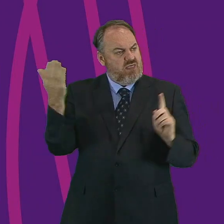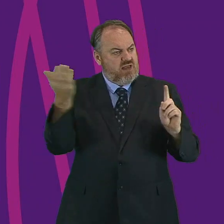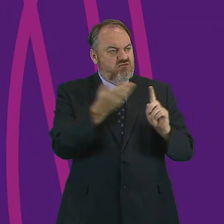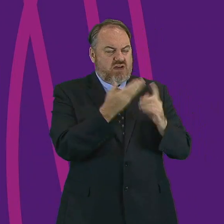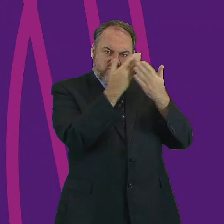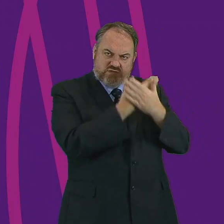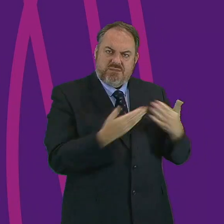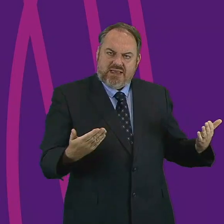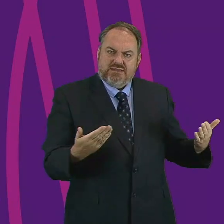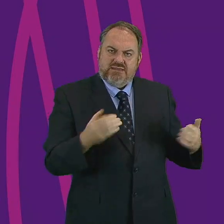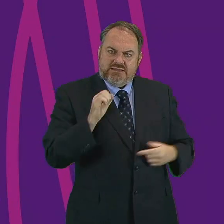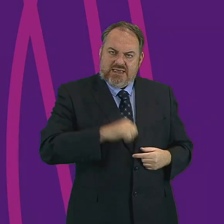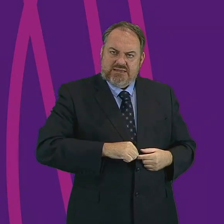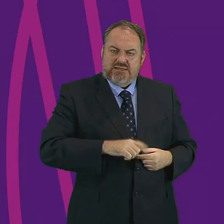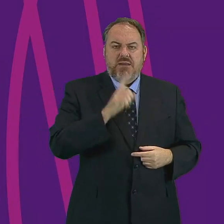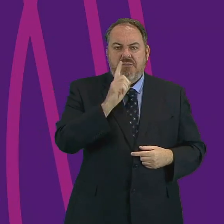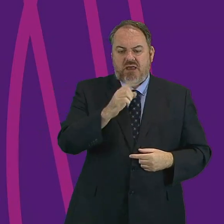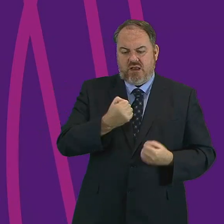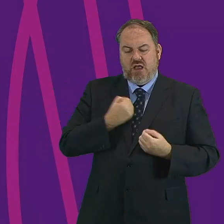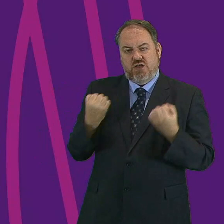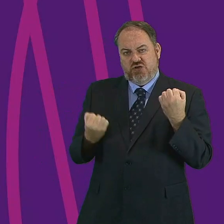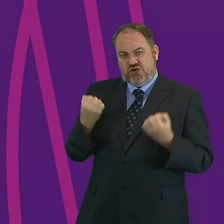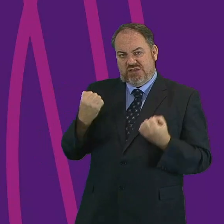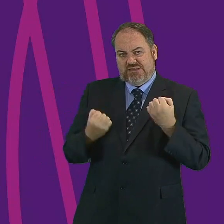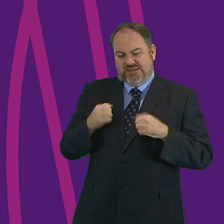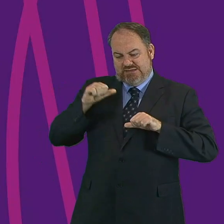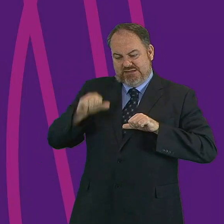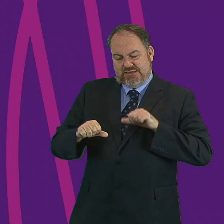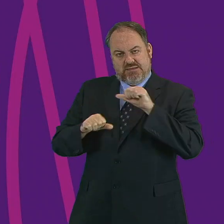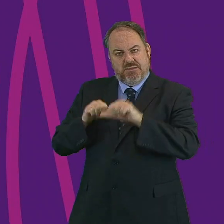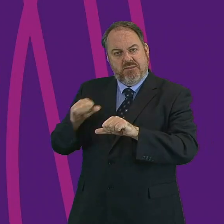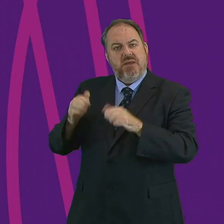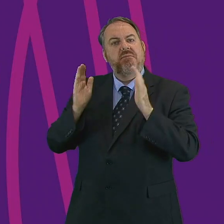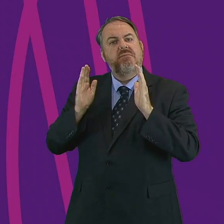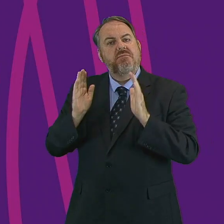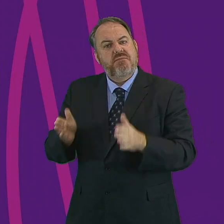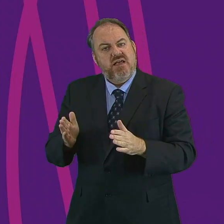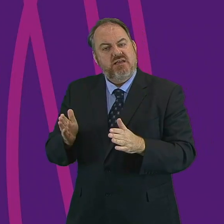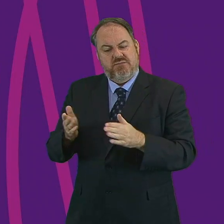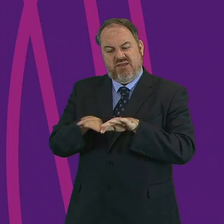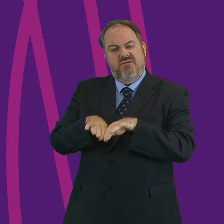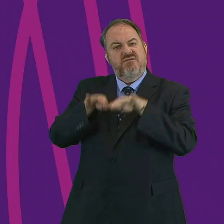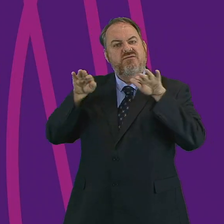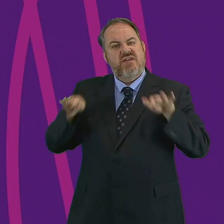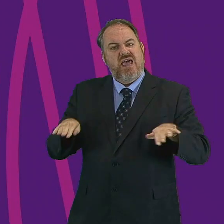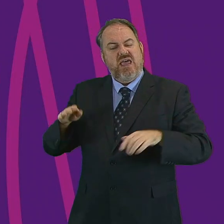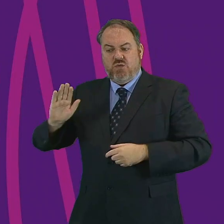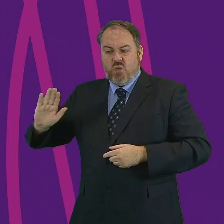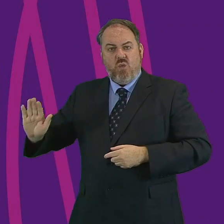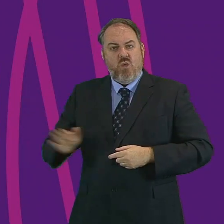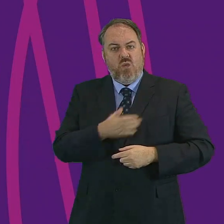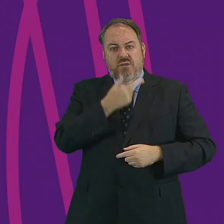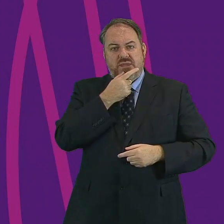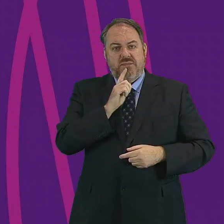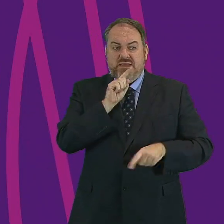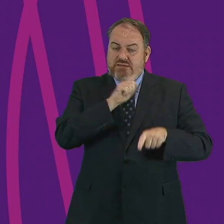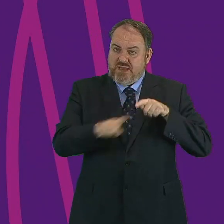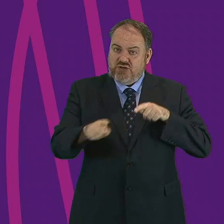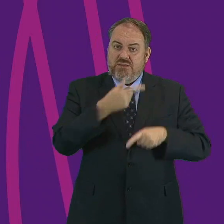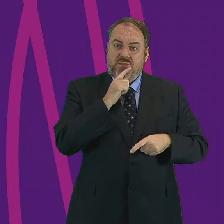that we have a system that reflects the needs and experiences of those who are the victims of crime, and where changes